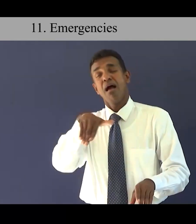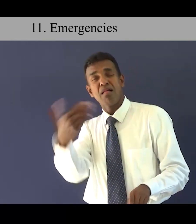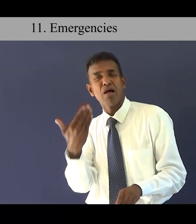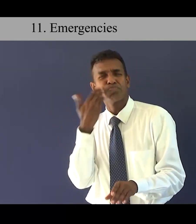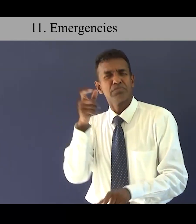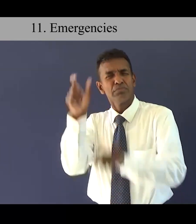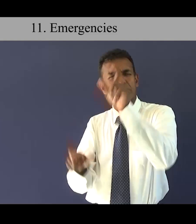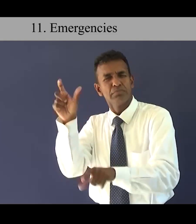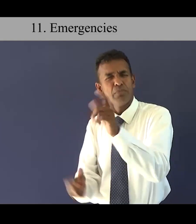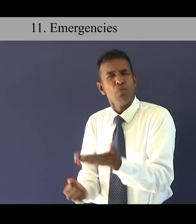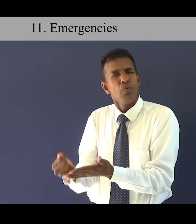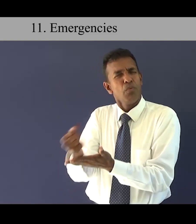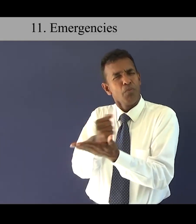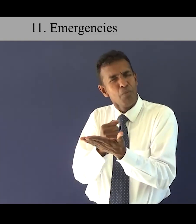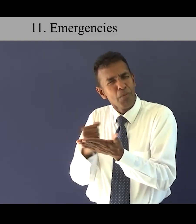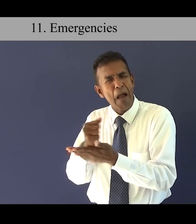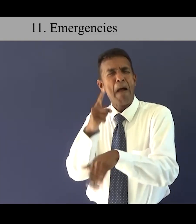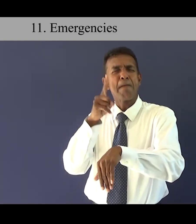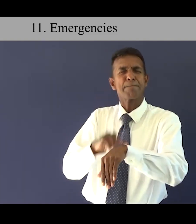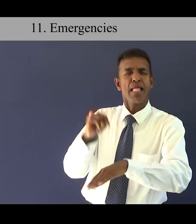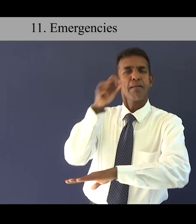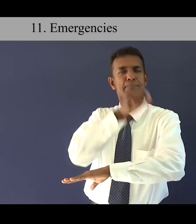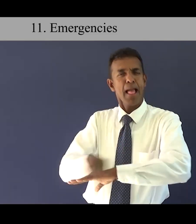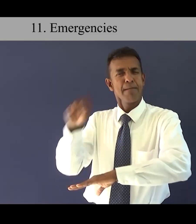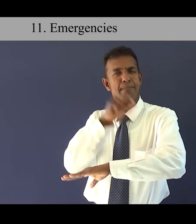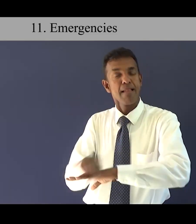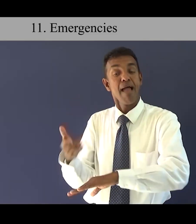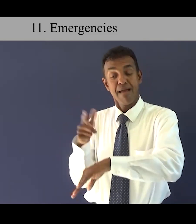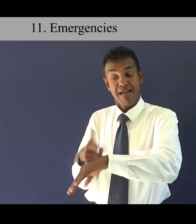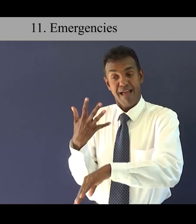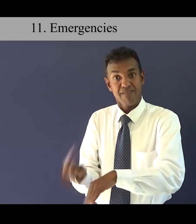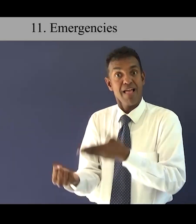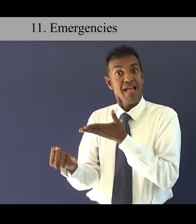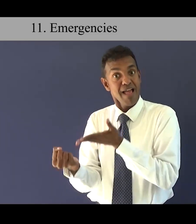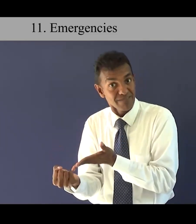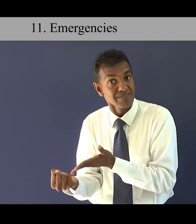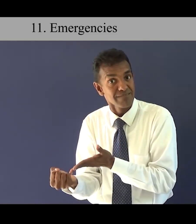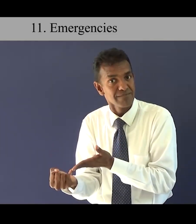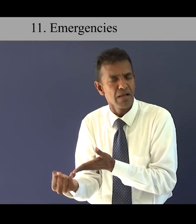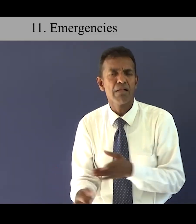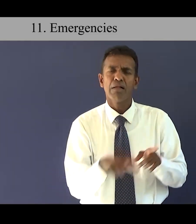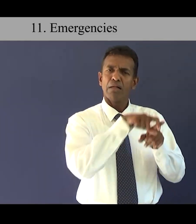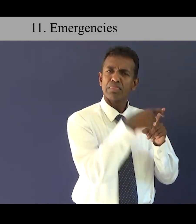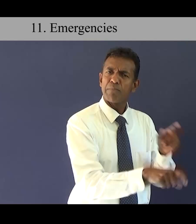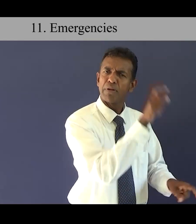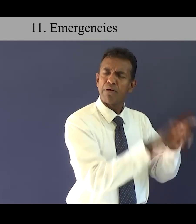risky situations for everyone. For example, when hurricanes